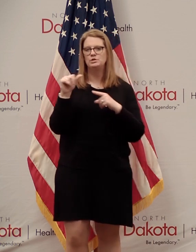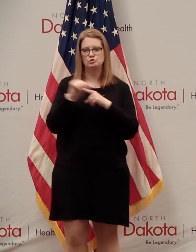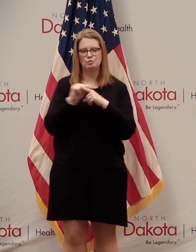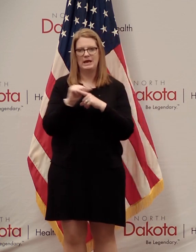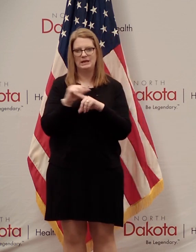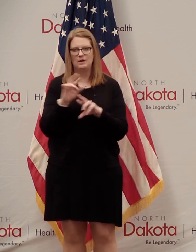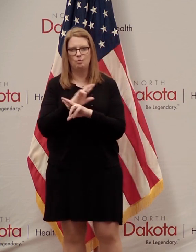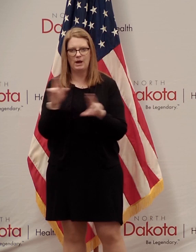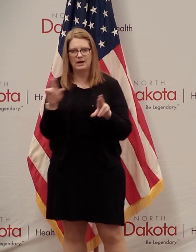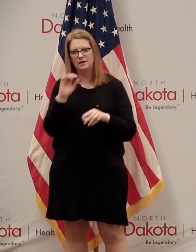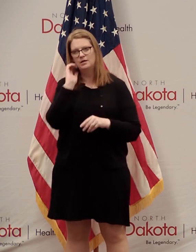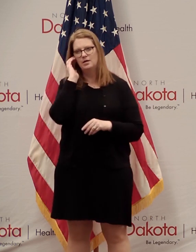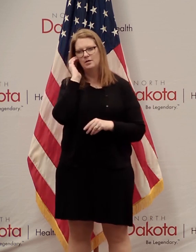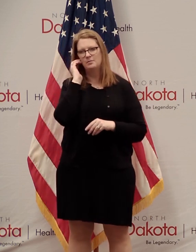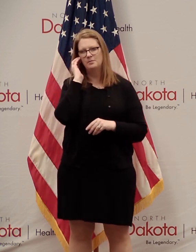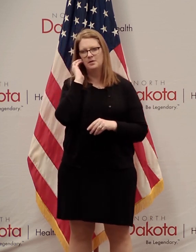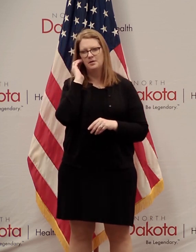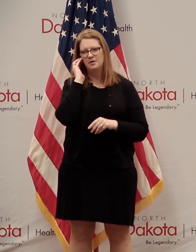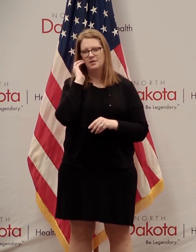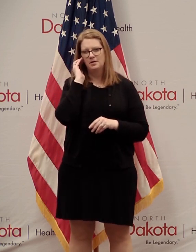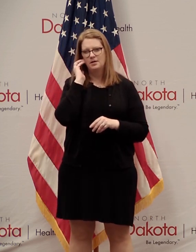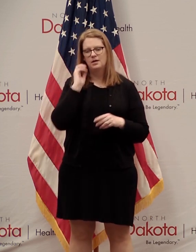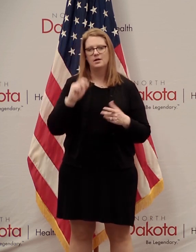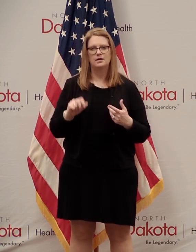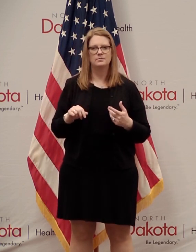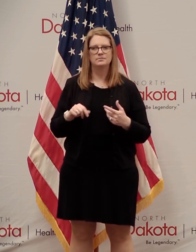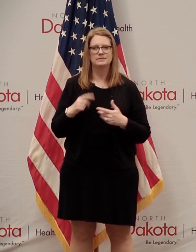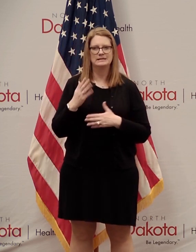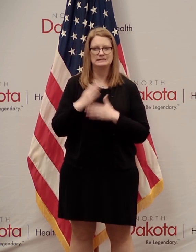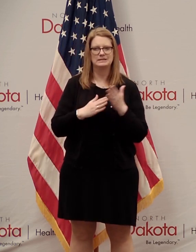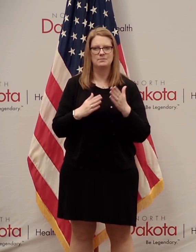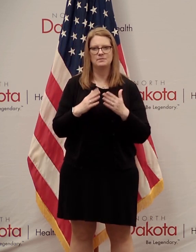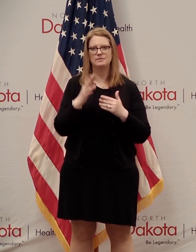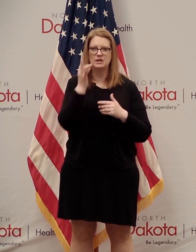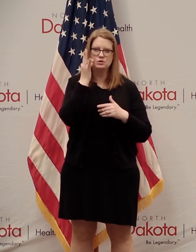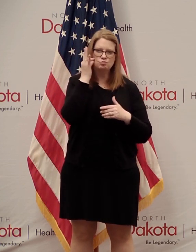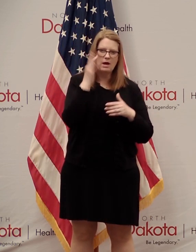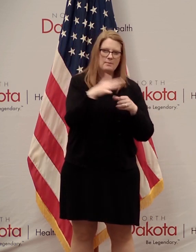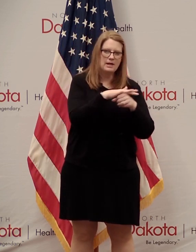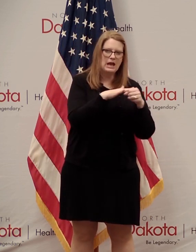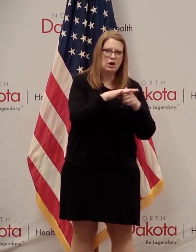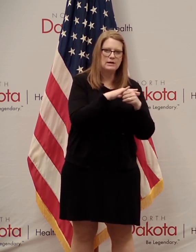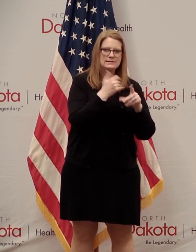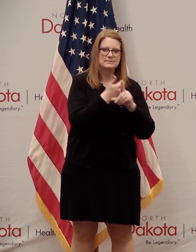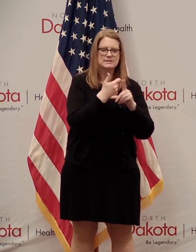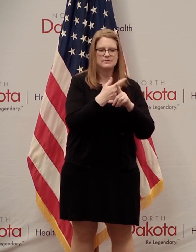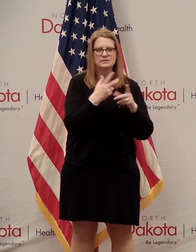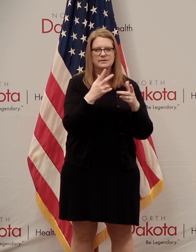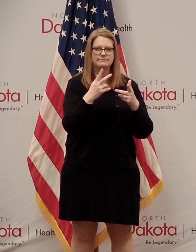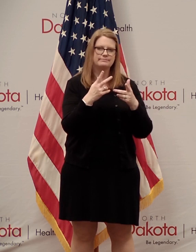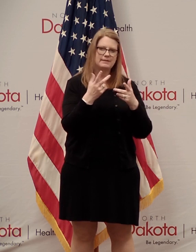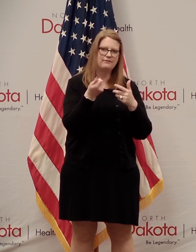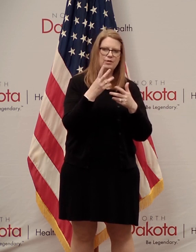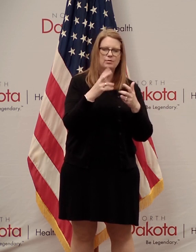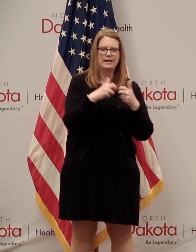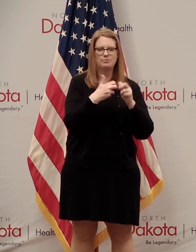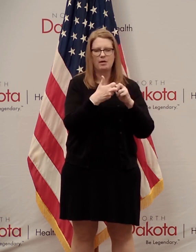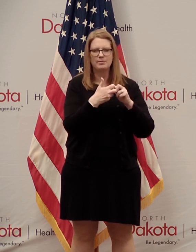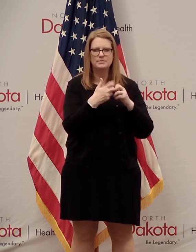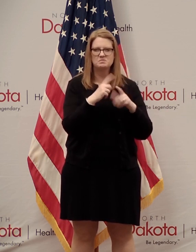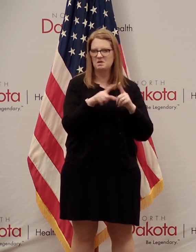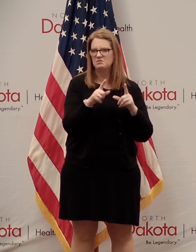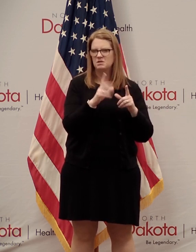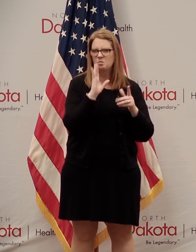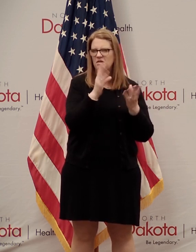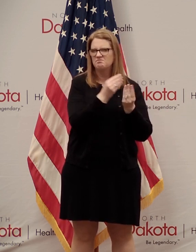But I know there's been efforts that are being stood up in some of the tribal areas, so that's a number we'll get to you, and I'm sure that if